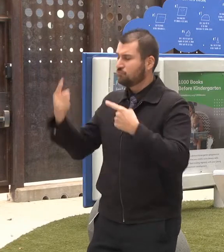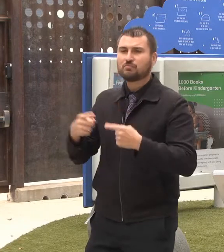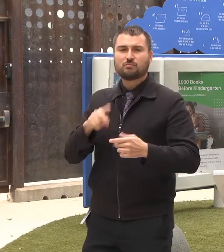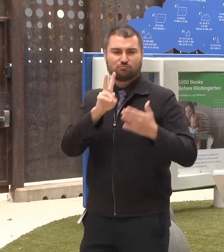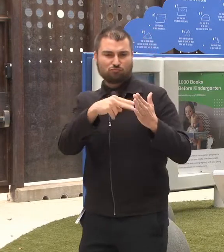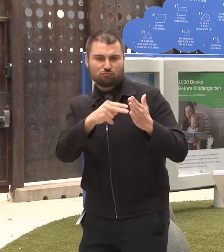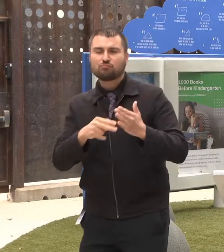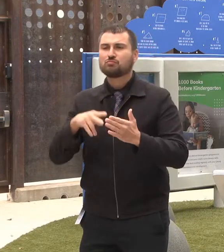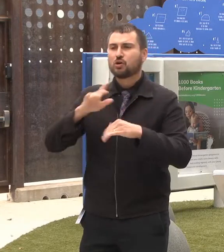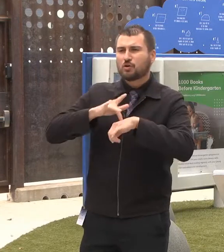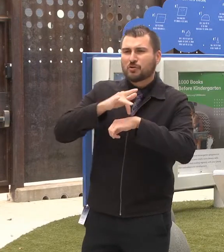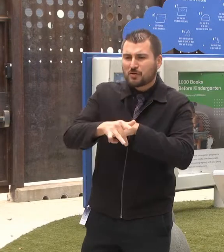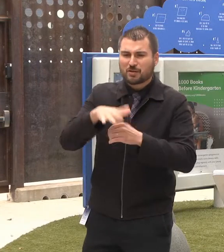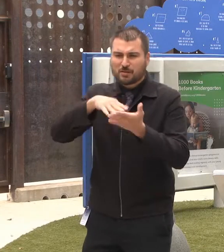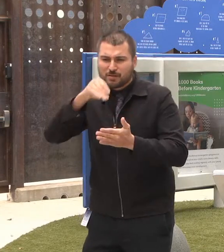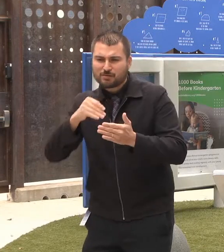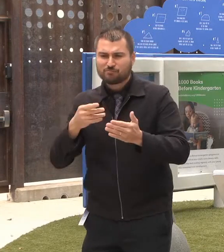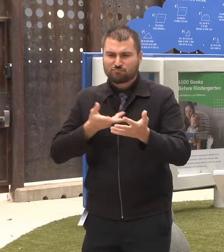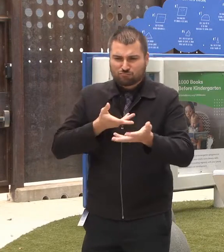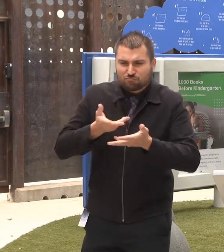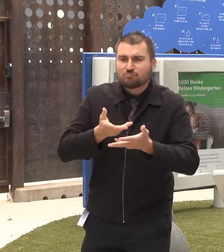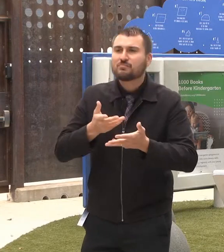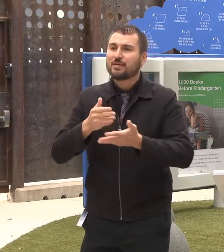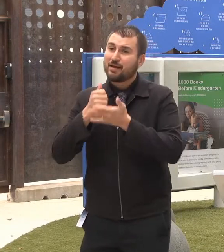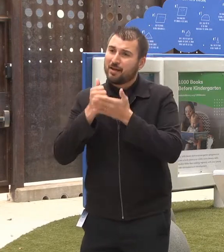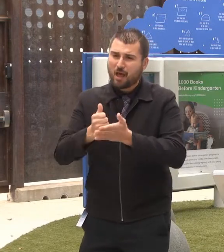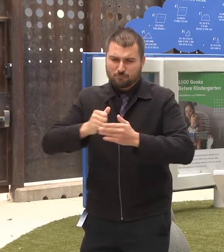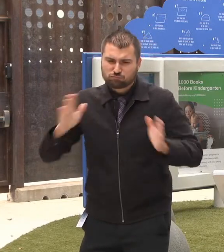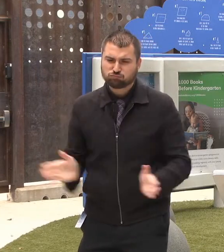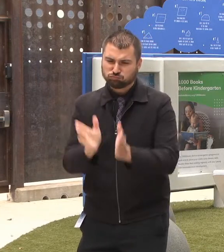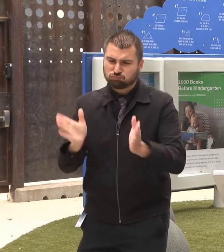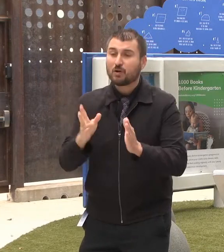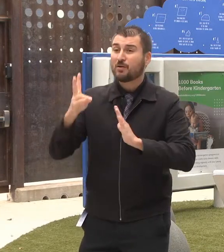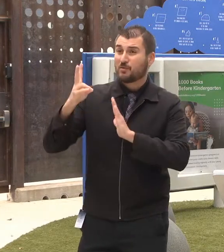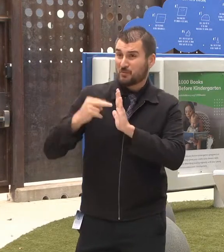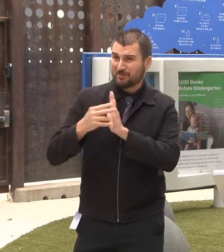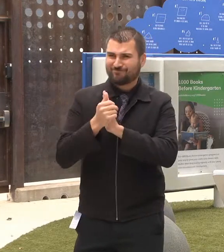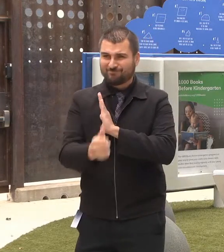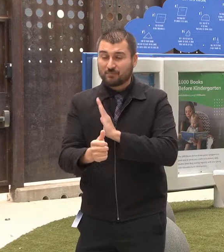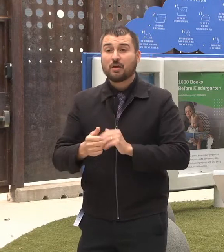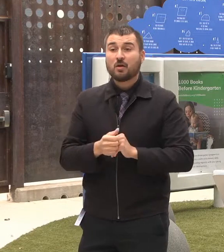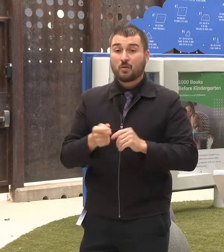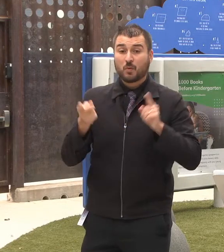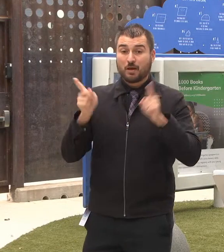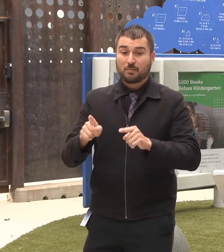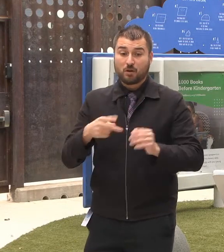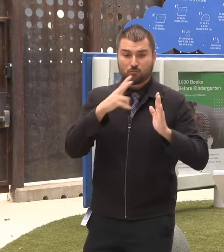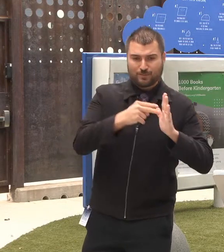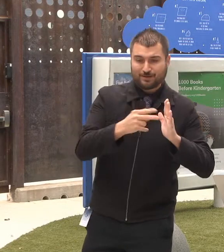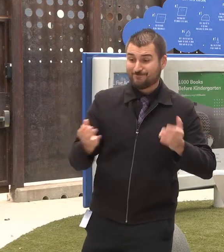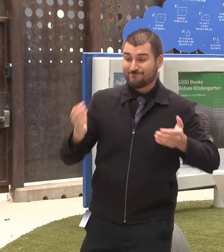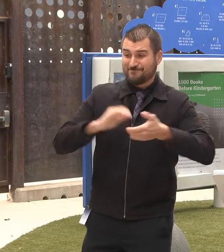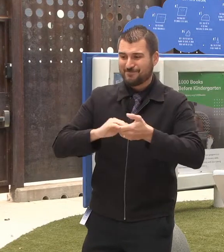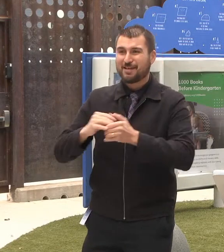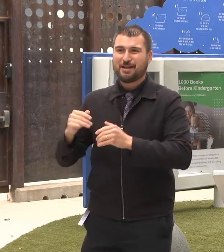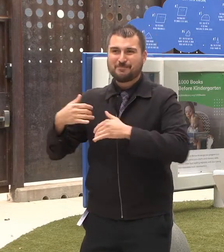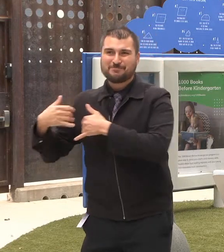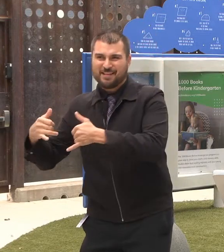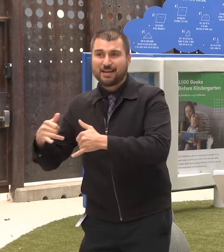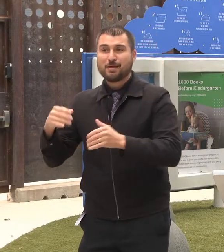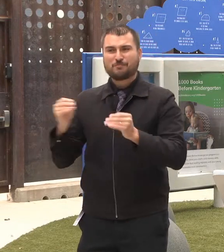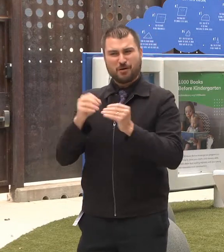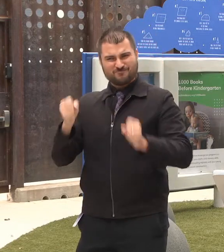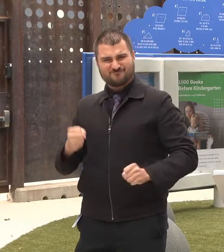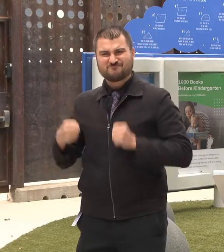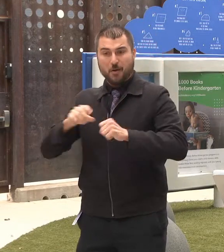learning programming to help build readiness for reading. When those programs are paired with play, the library is able to provide an even stronger